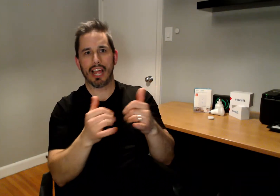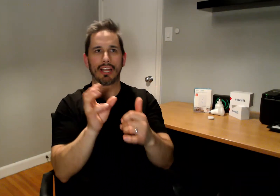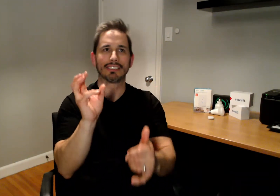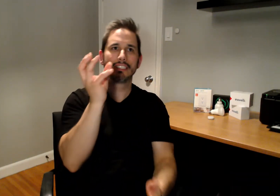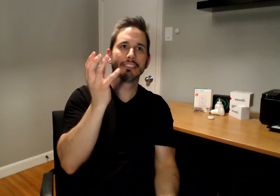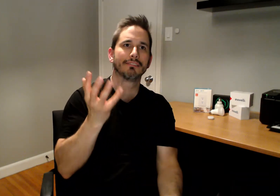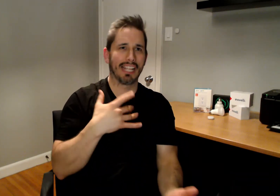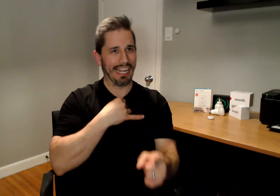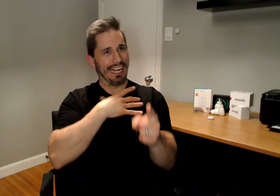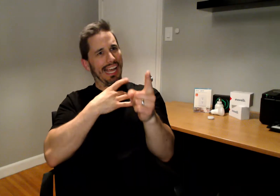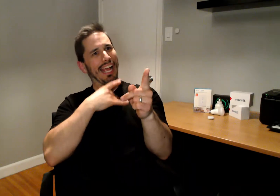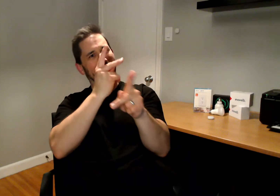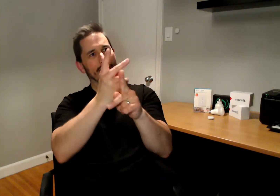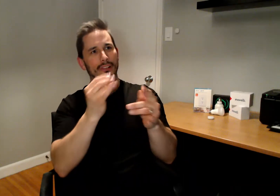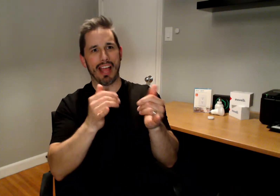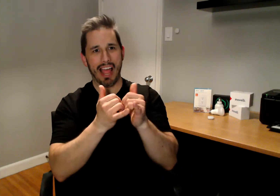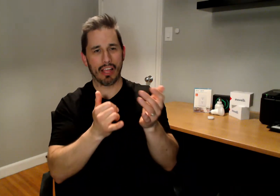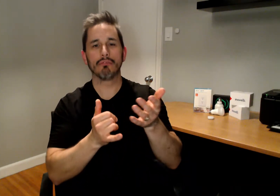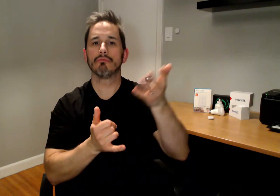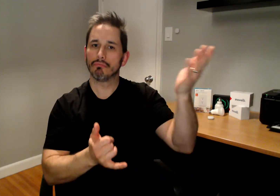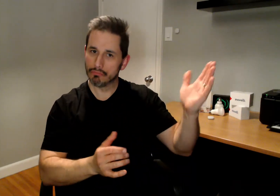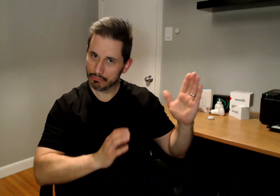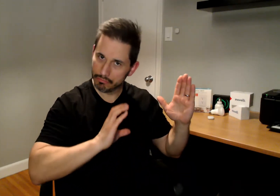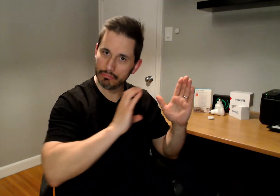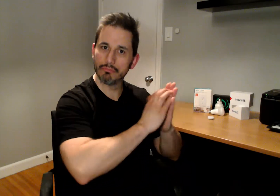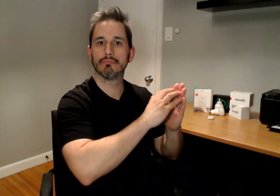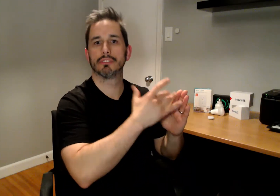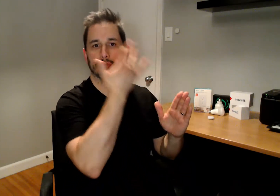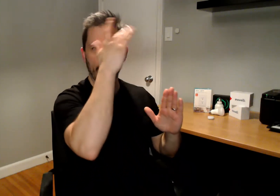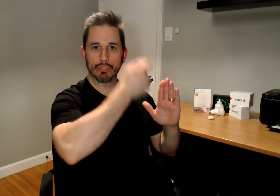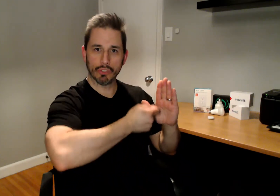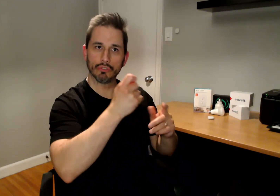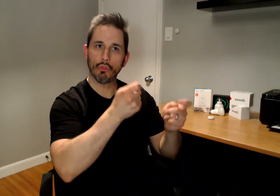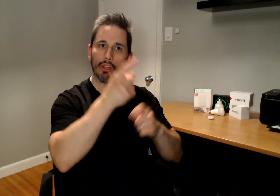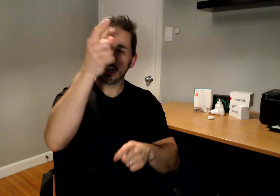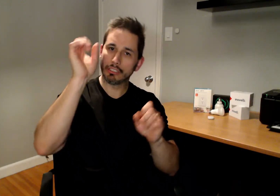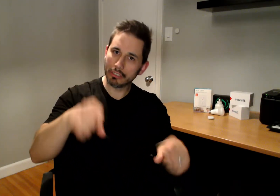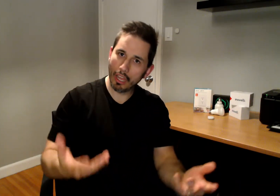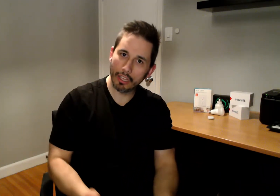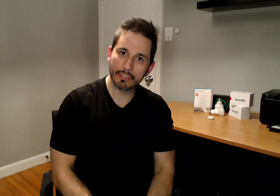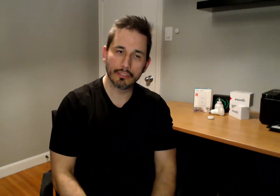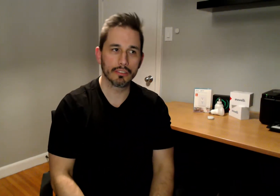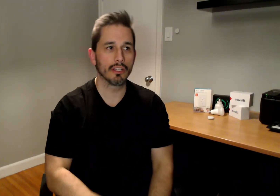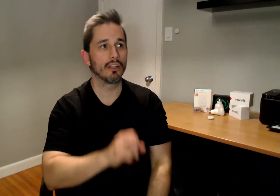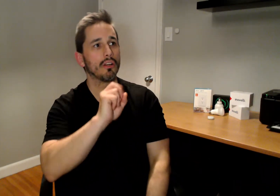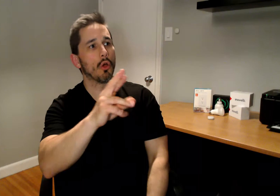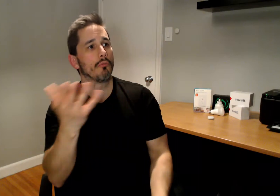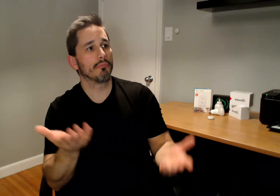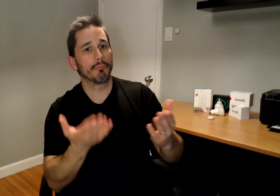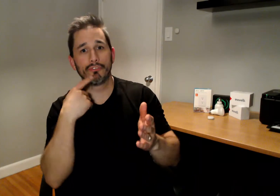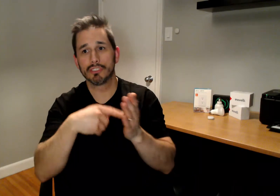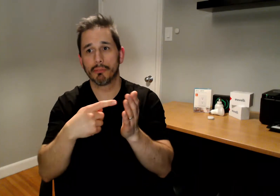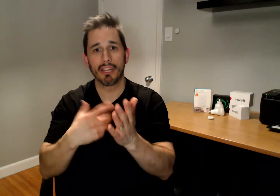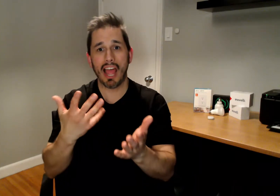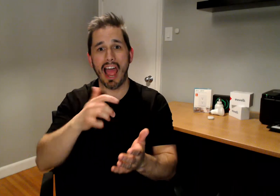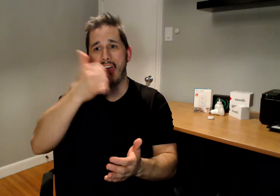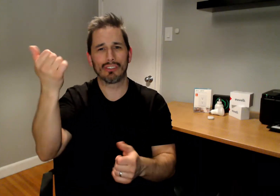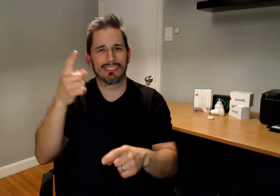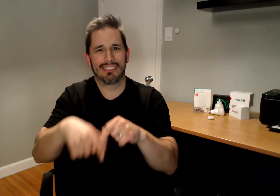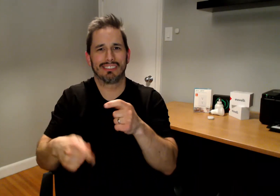automate those lights, you wouldn't be able to do so by putting a smart light there. So if you have a smart switch, that can make it a smart light for you.